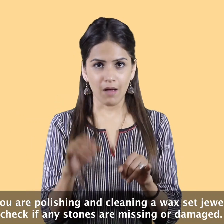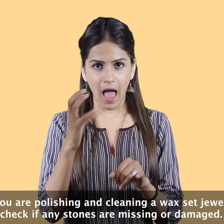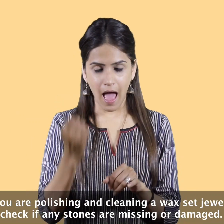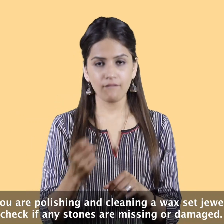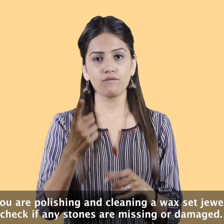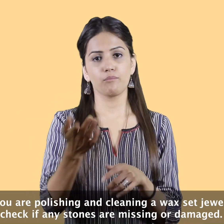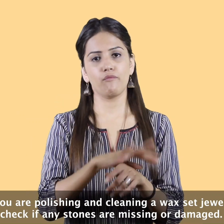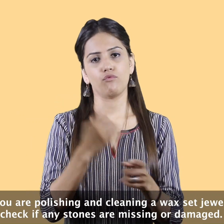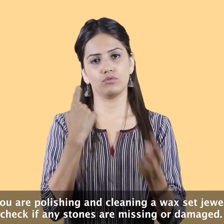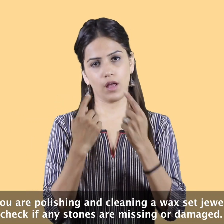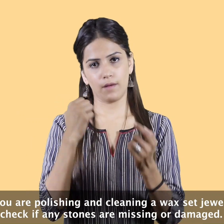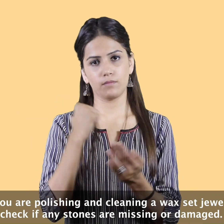damaged.